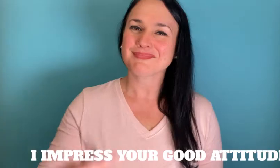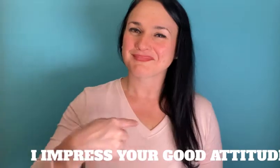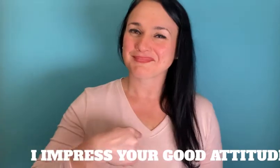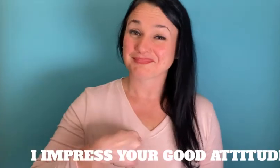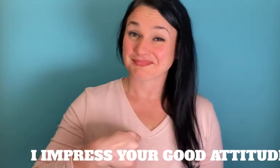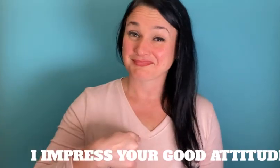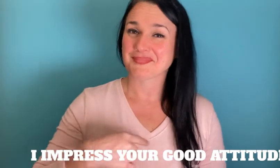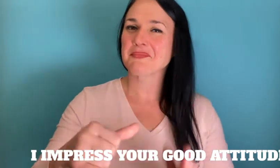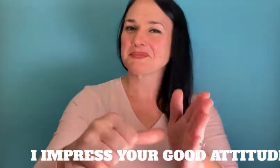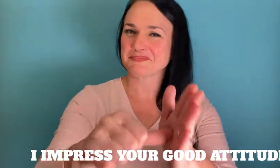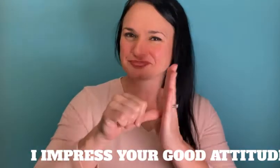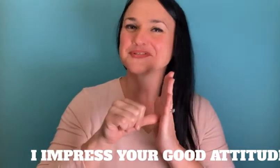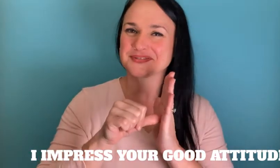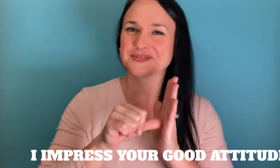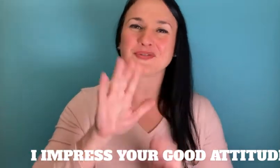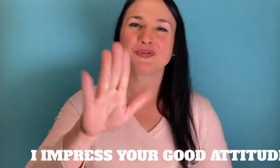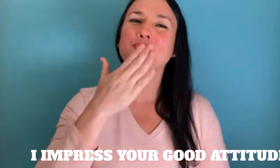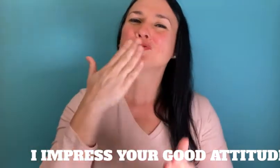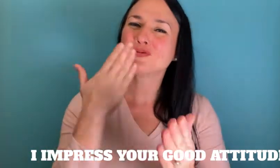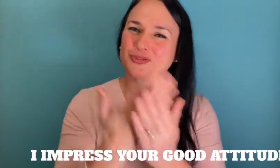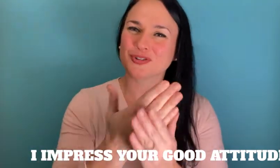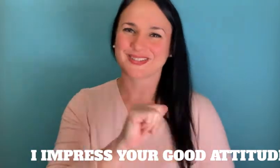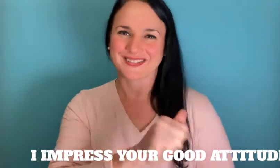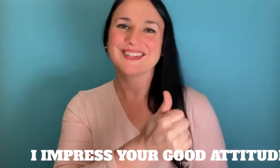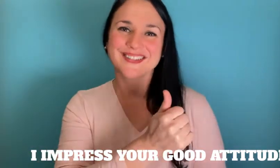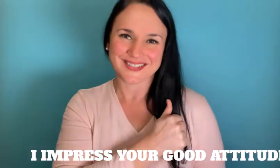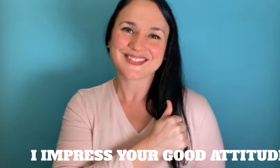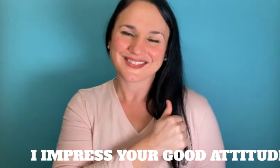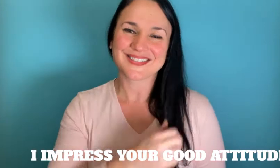I'm impressed with your good attitude.